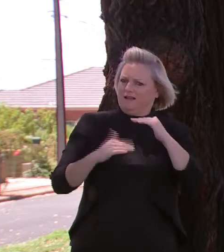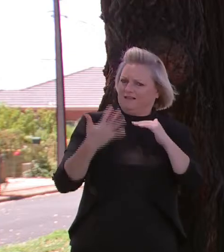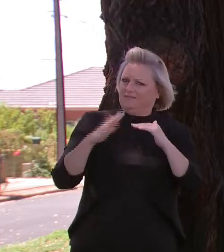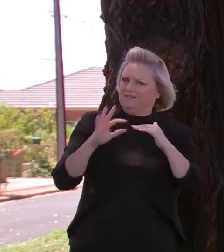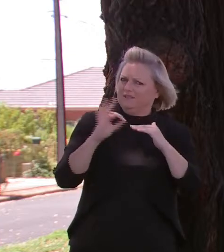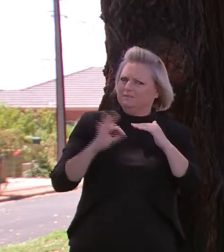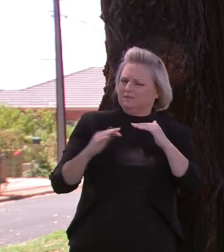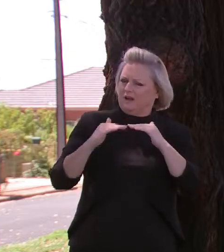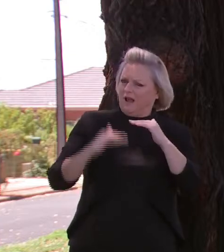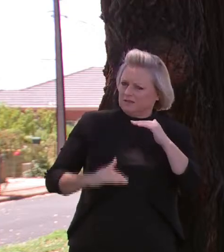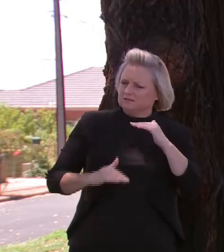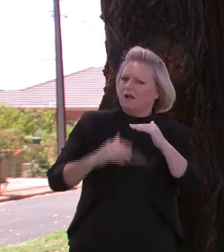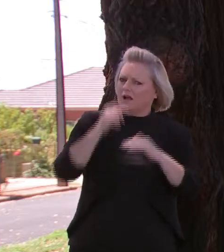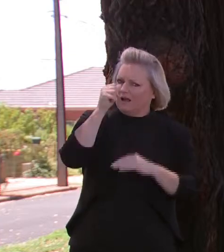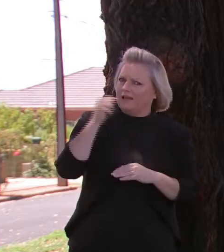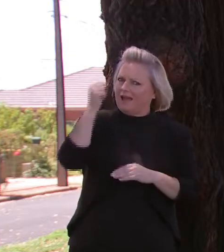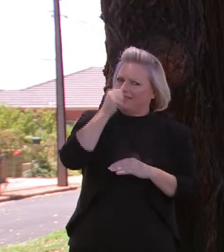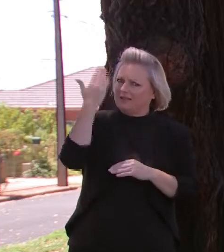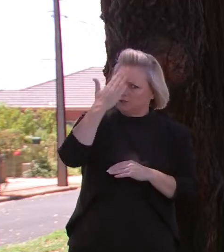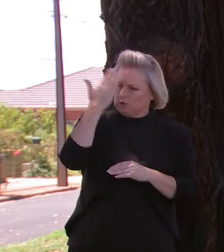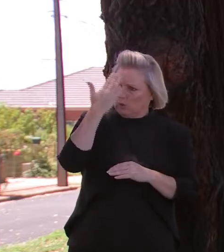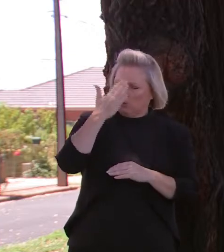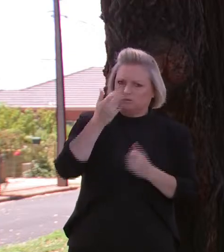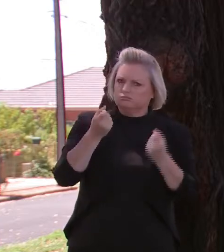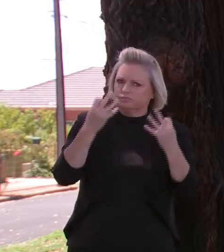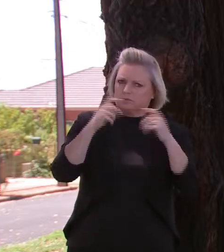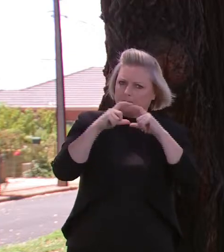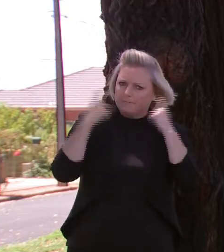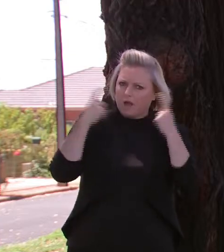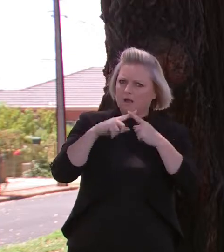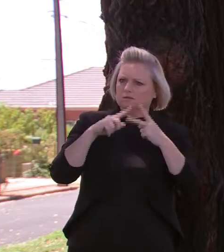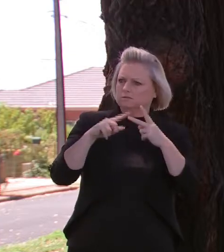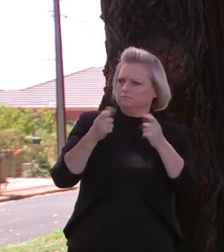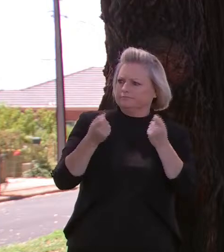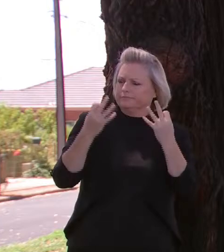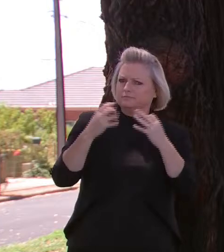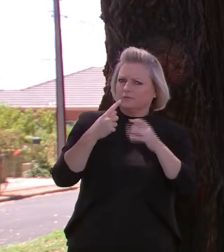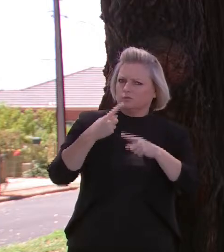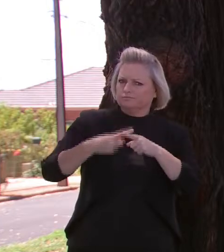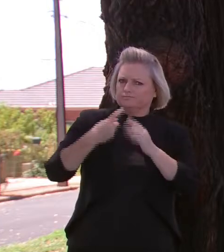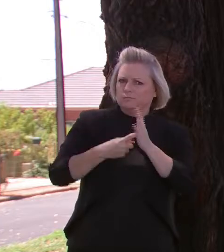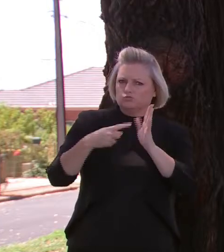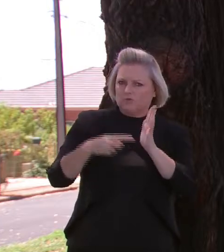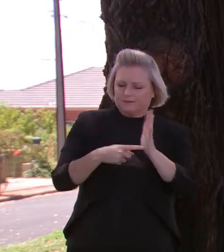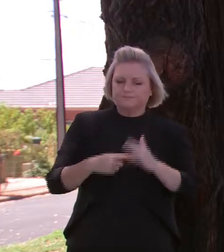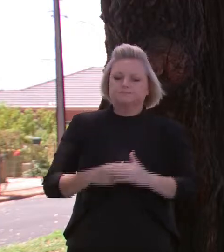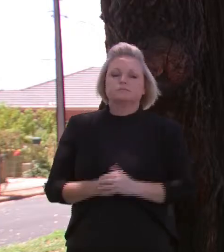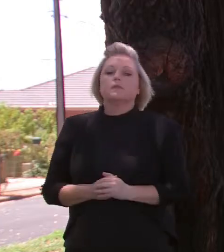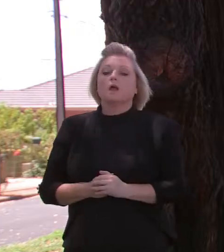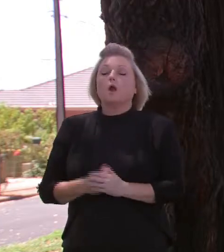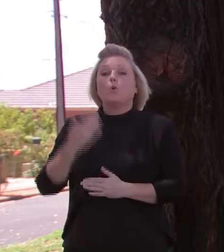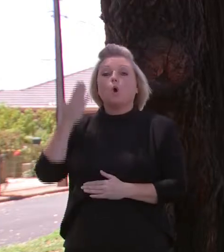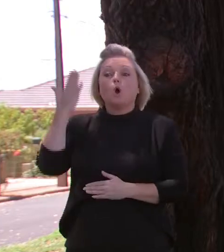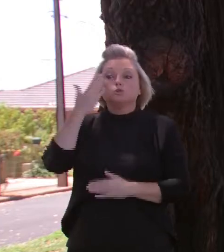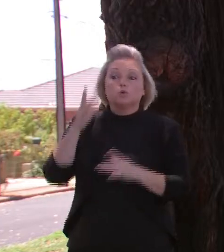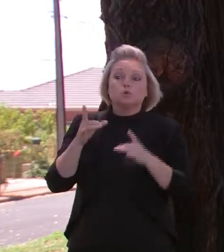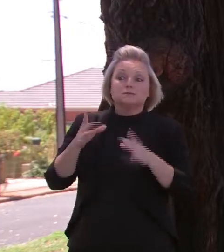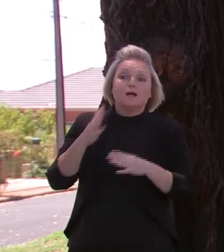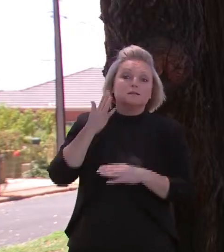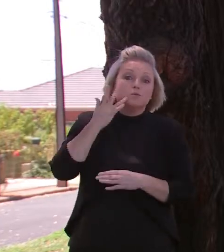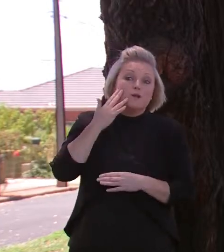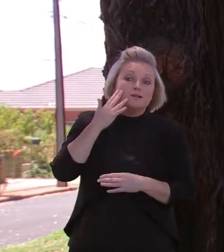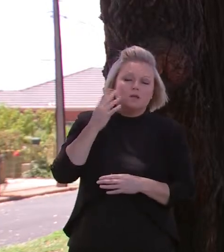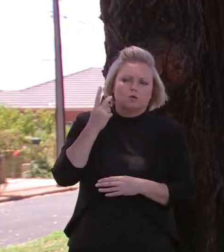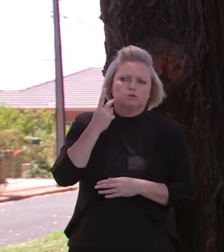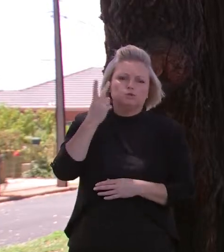supply and masks. School started today. Why were you ready? Well, school starts on Wednesday. We have a supervision